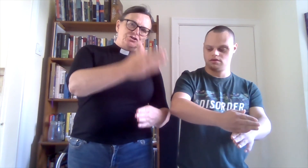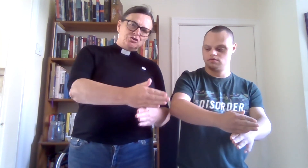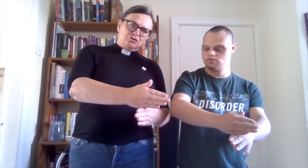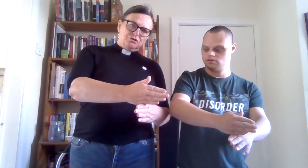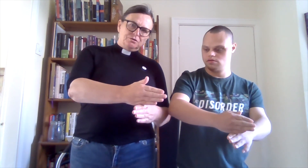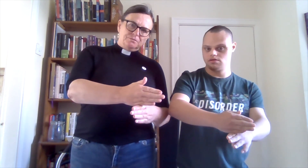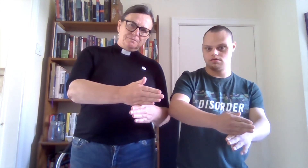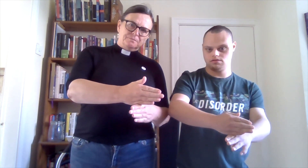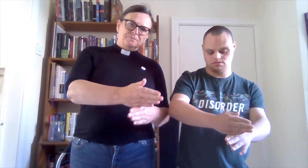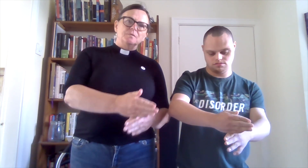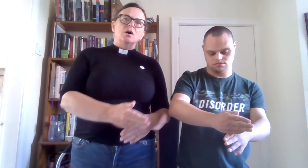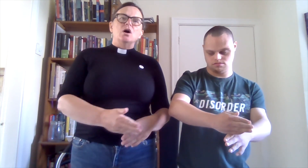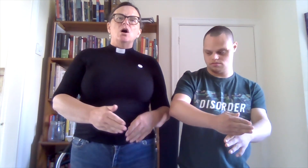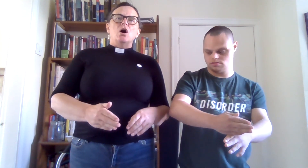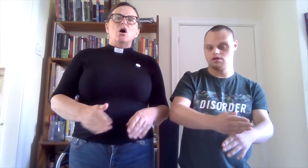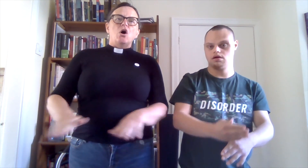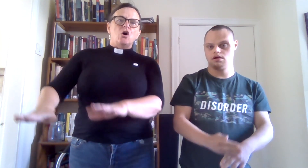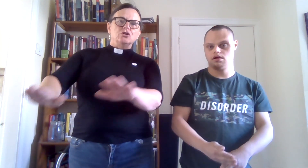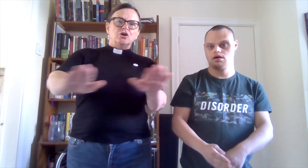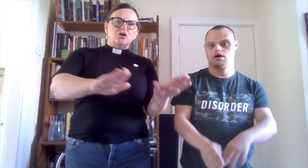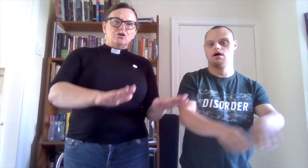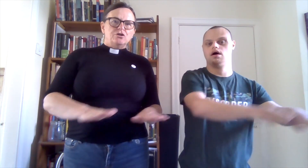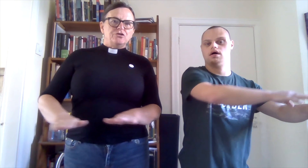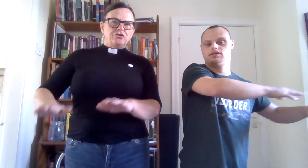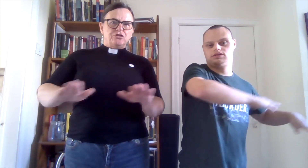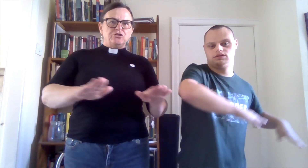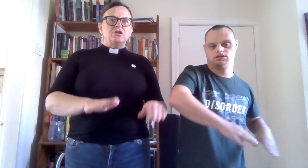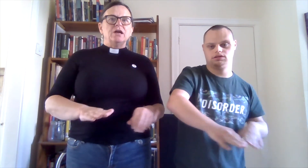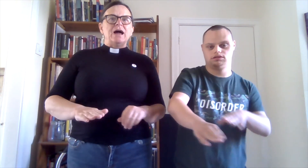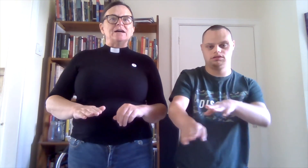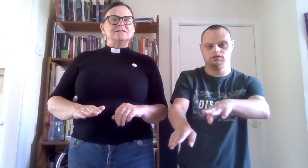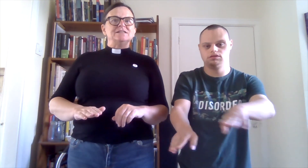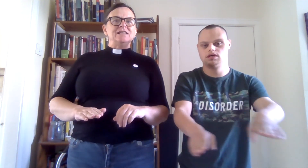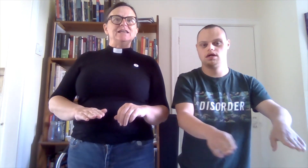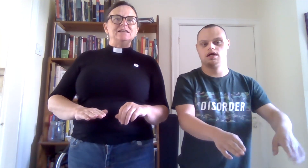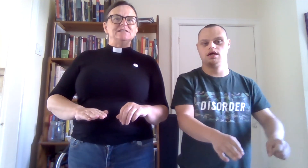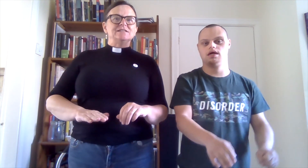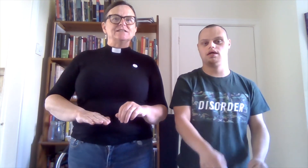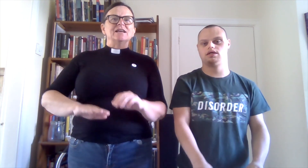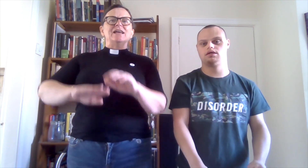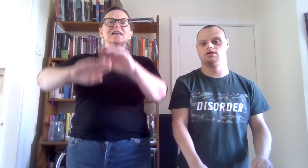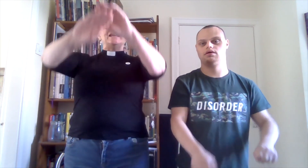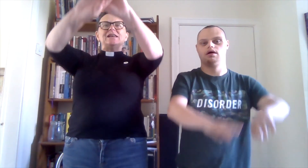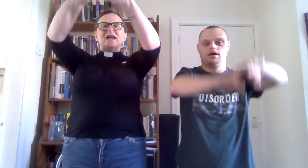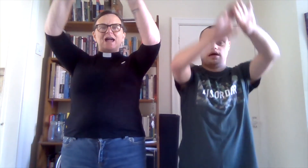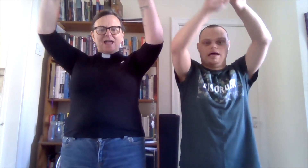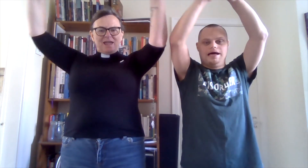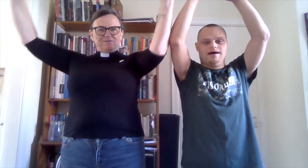Thy kingdom come, thy will be done on earth as it is in